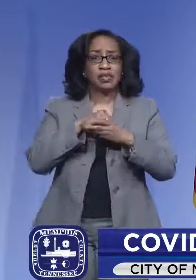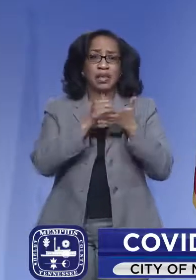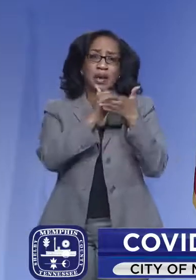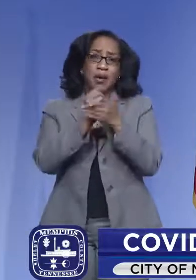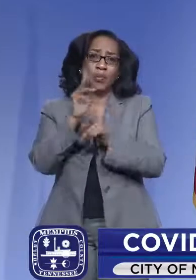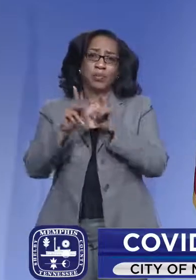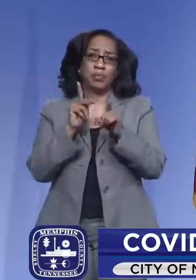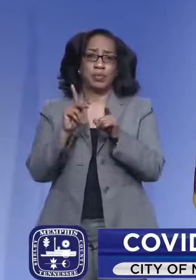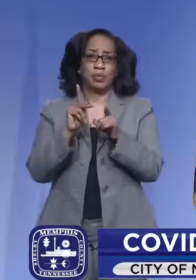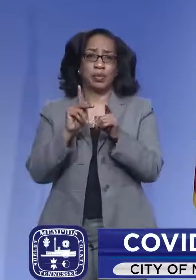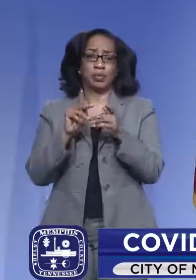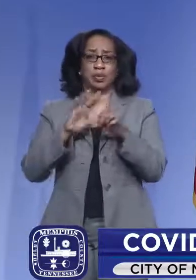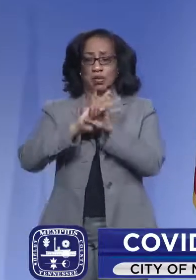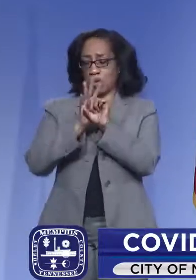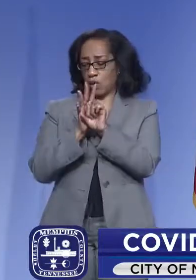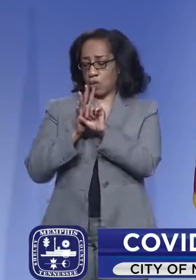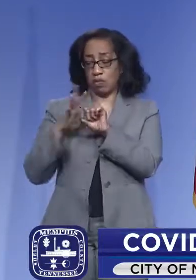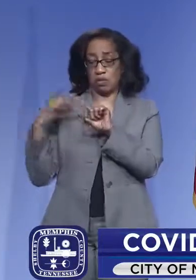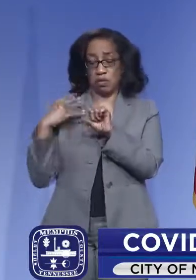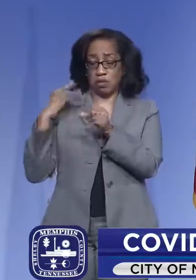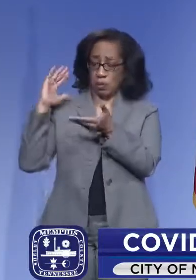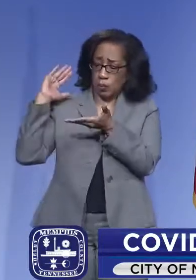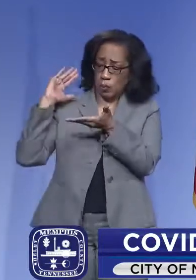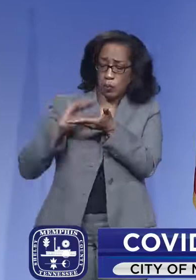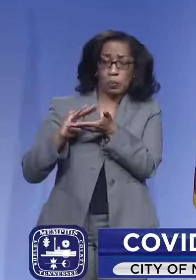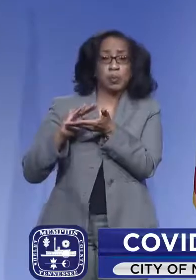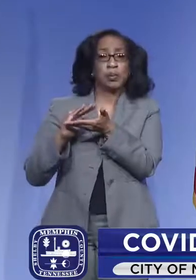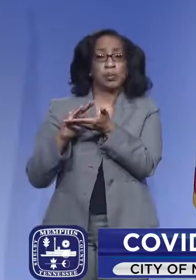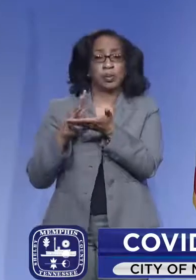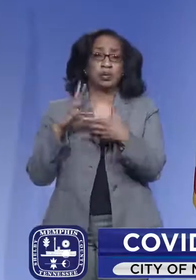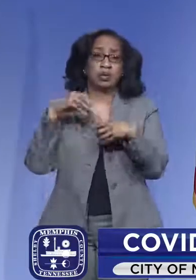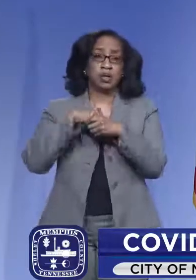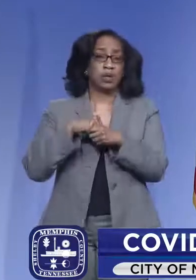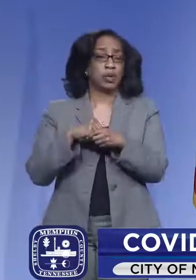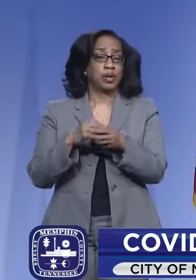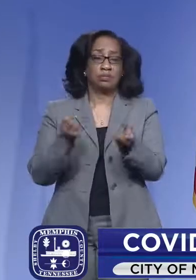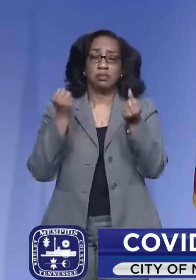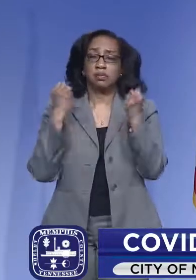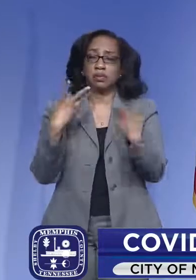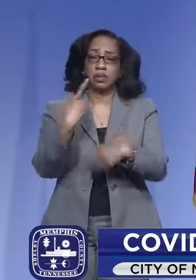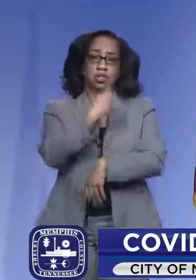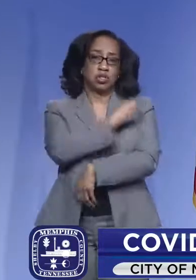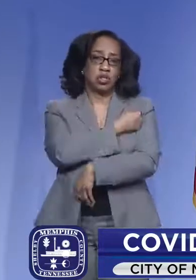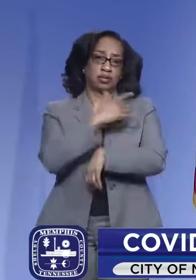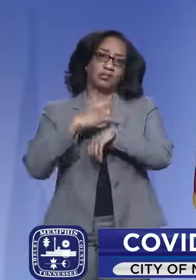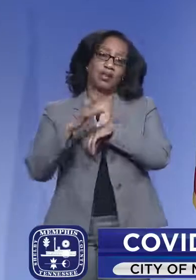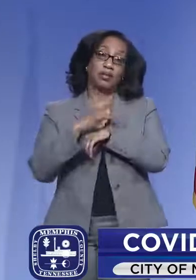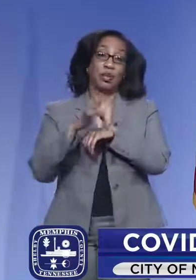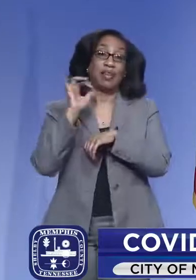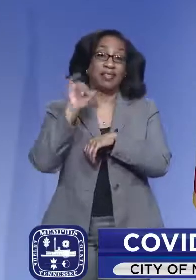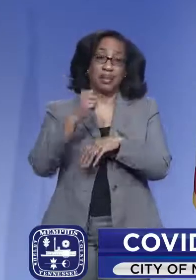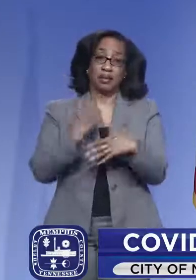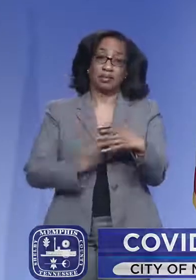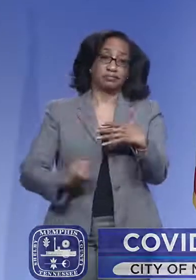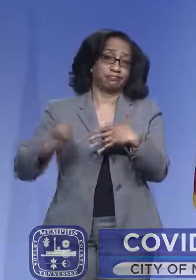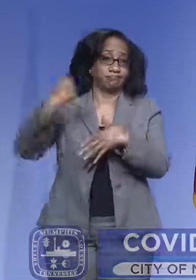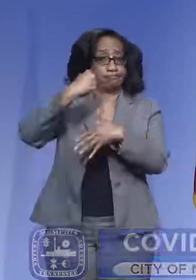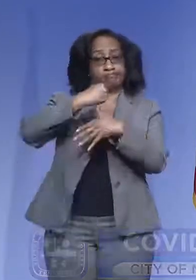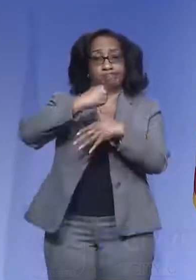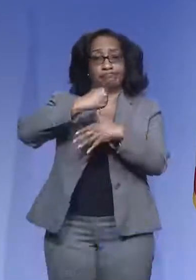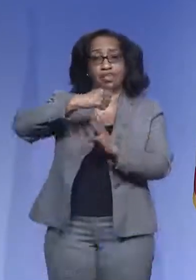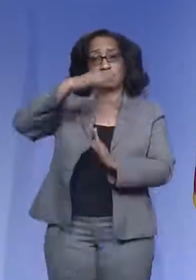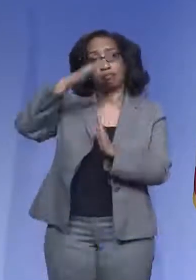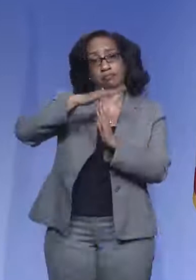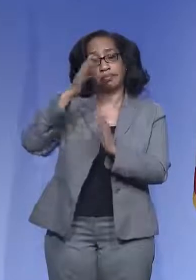this. By participating in the vaccine campaign, we have plenty of shots available. And that's the most important thing we can do today. And that